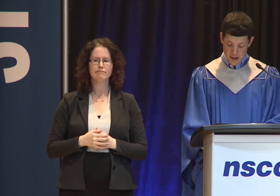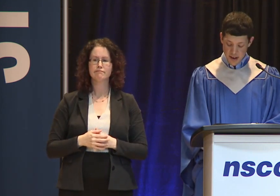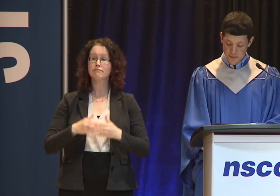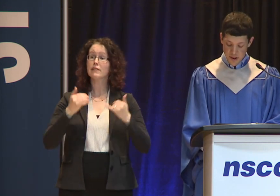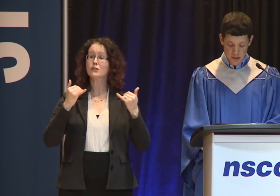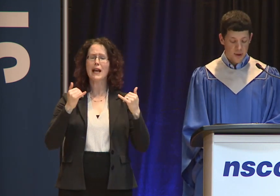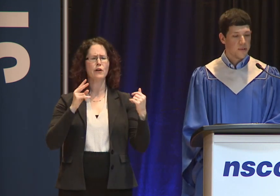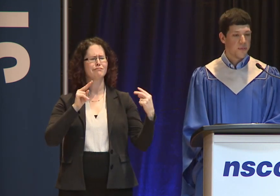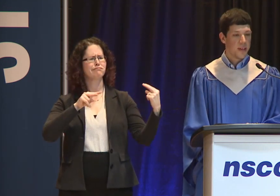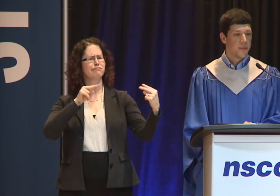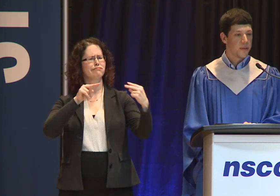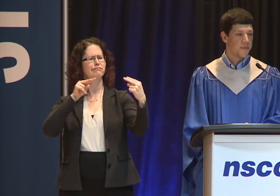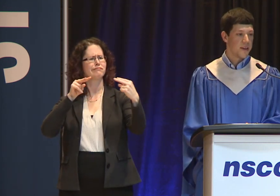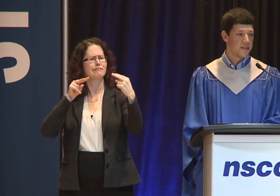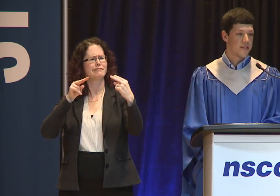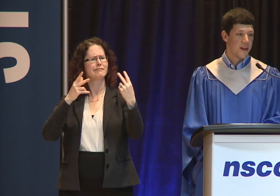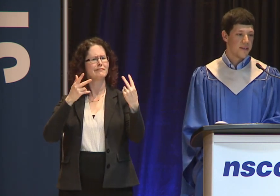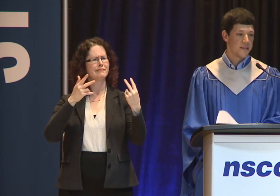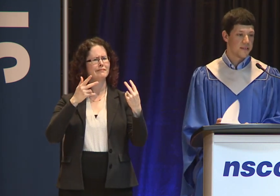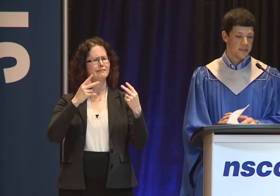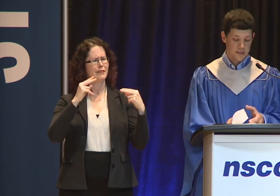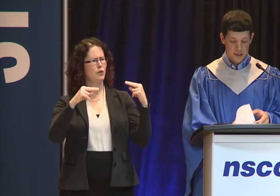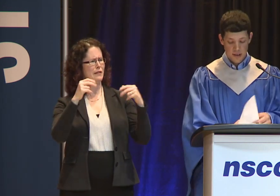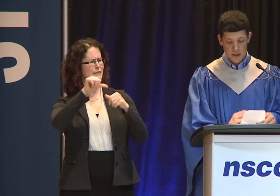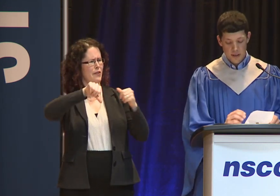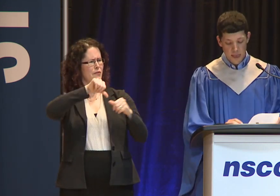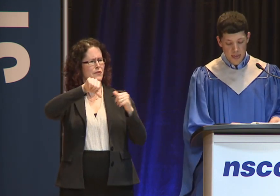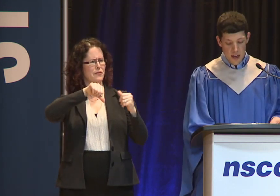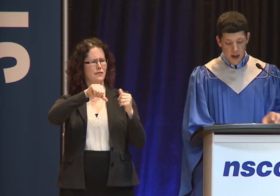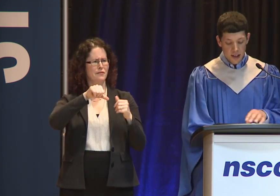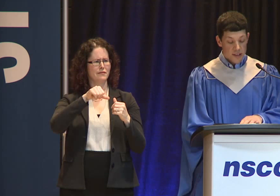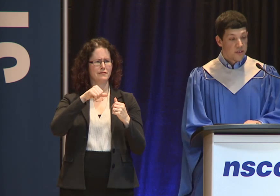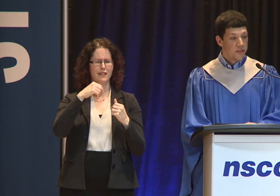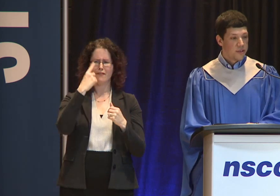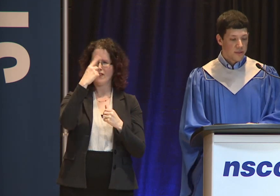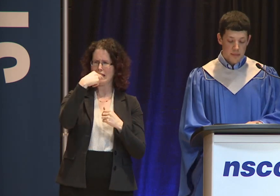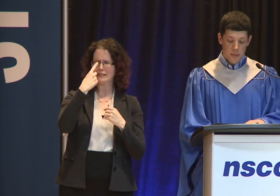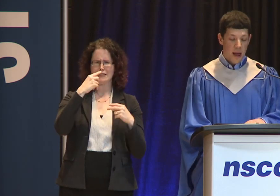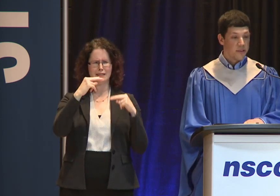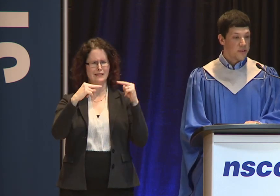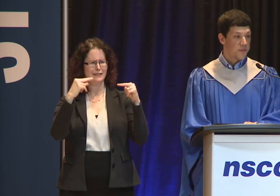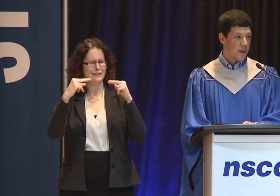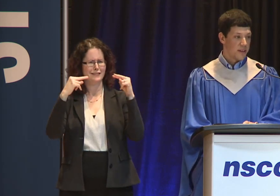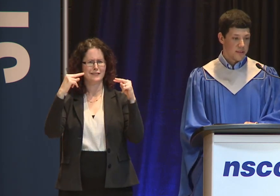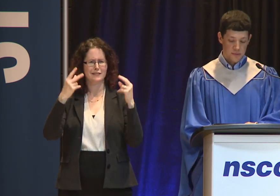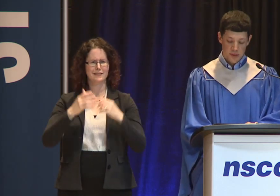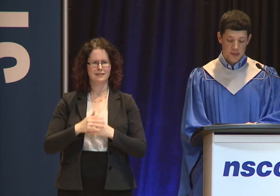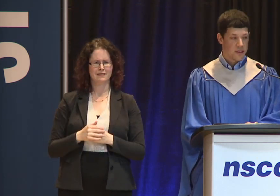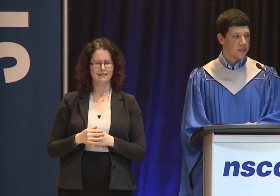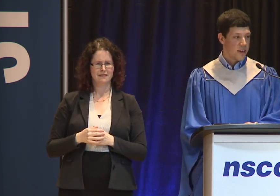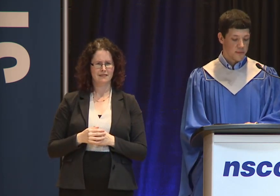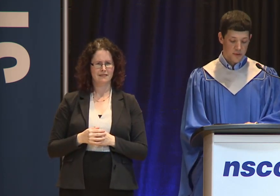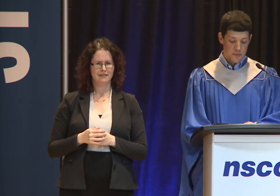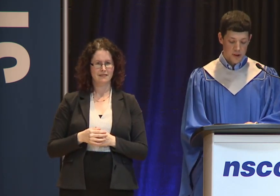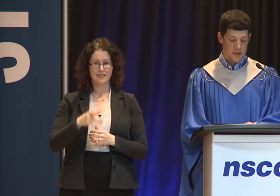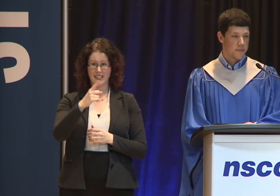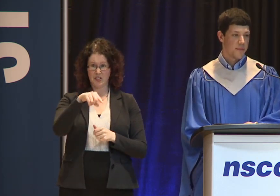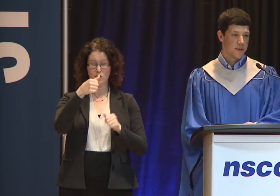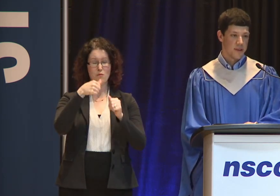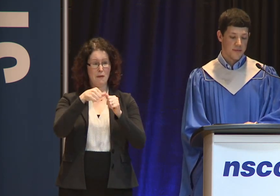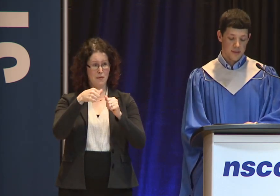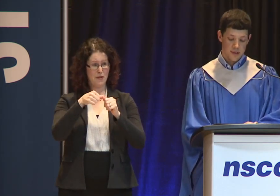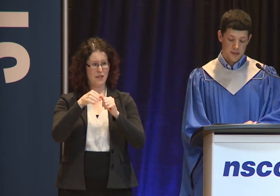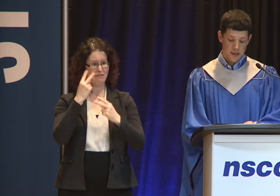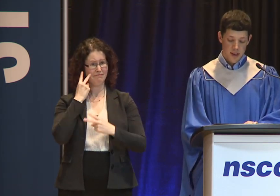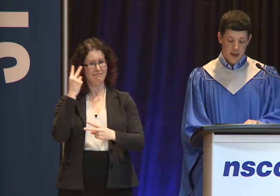and identify the way you feel about the faces around you. I'll ask you to remember how you felt within the same group on